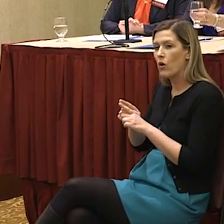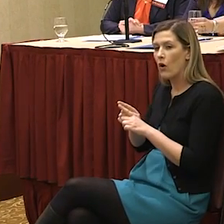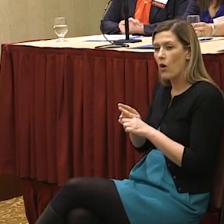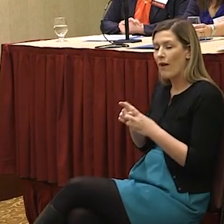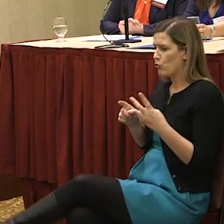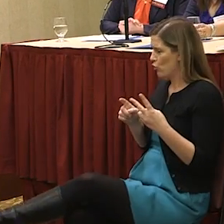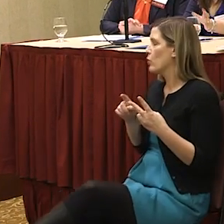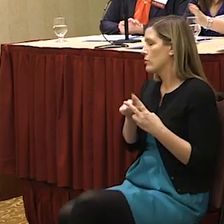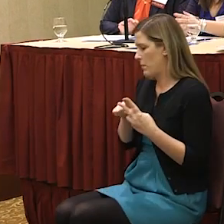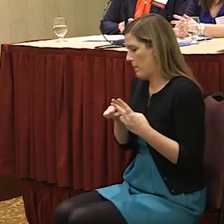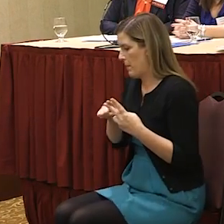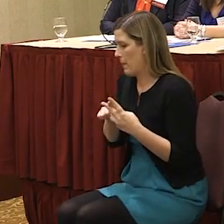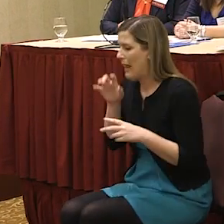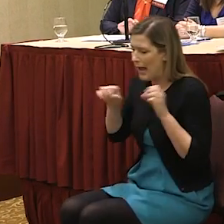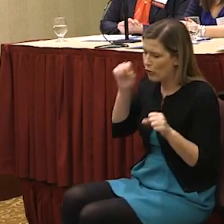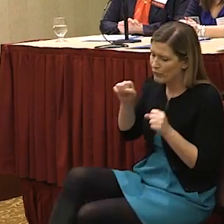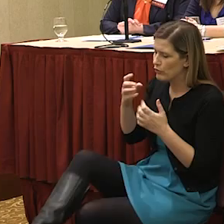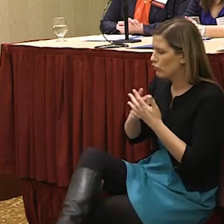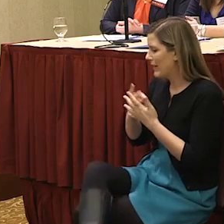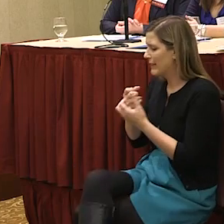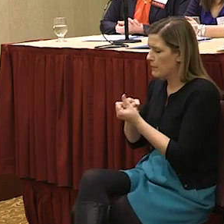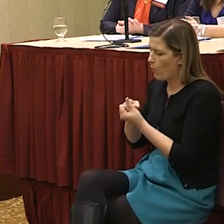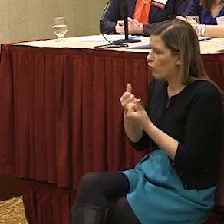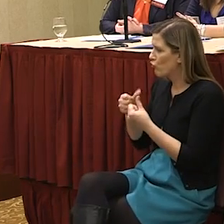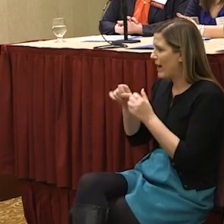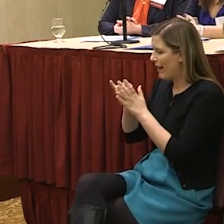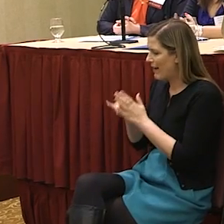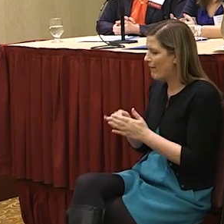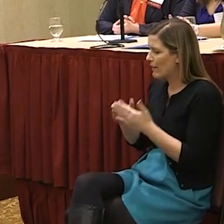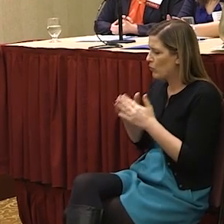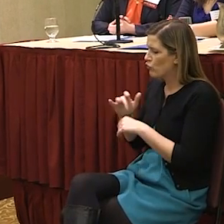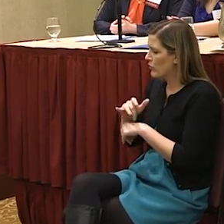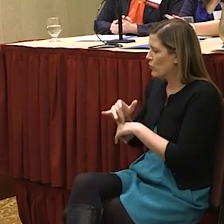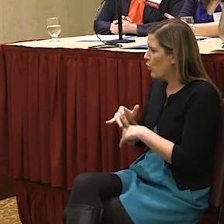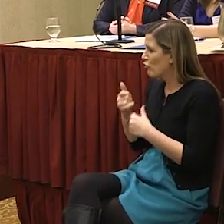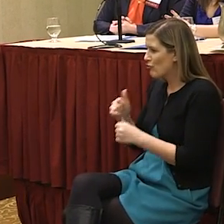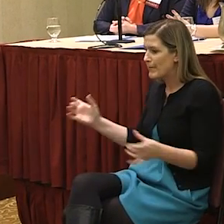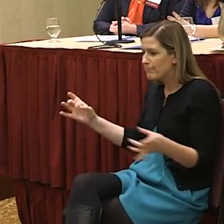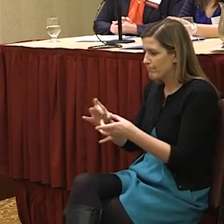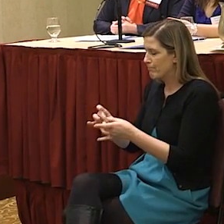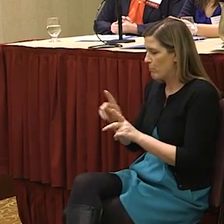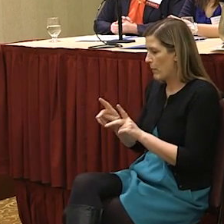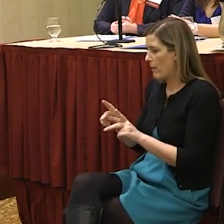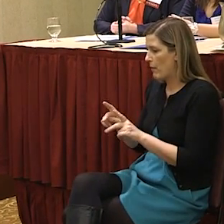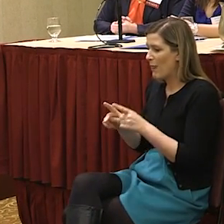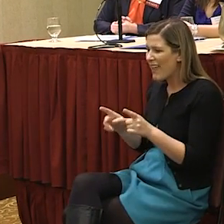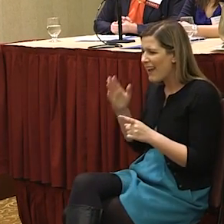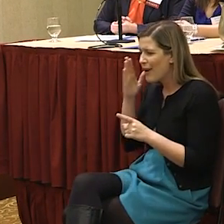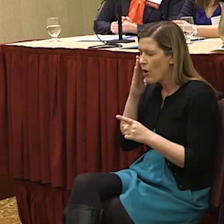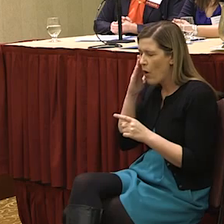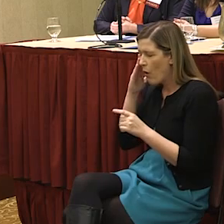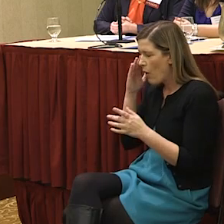so we have 2 of those, and they're doing a lot of outreach, screening, support, trying to identify community resources and hook people up. They know stuff that you can't